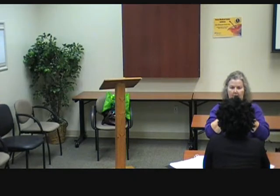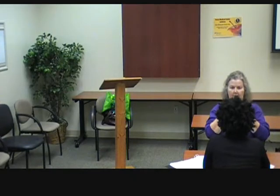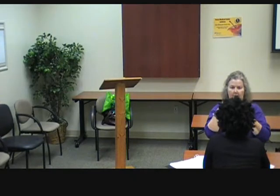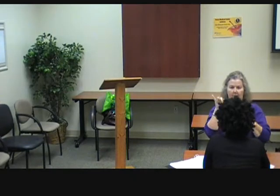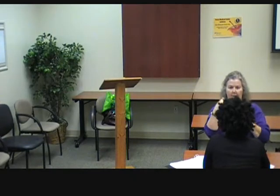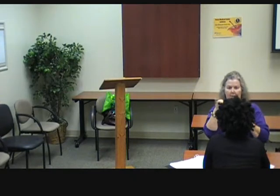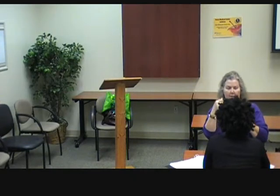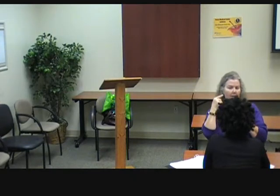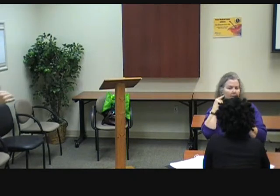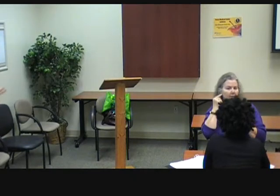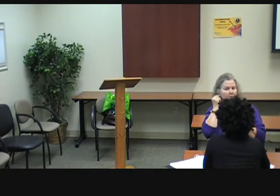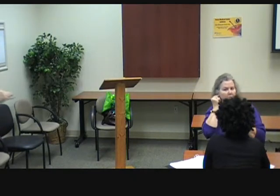Sure.